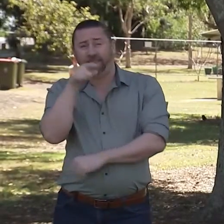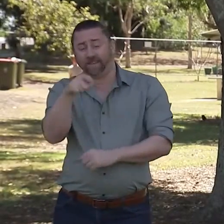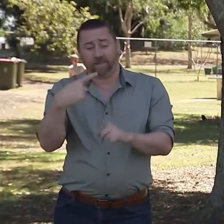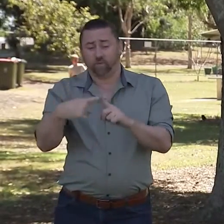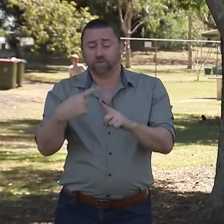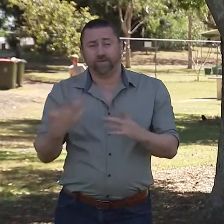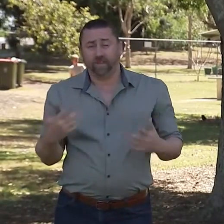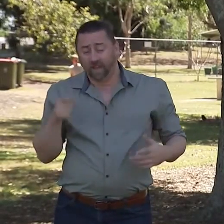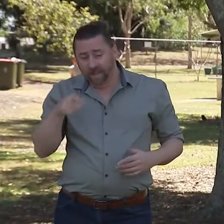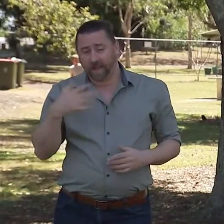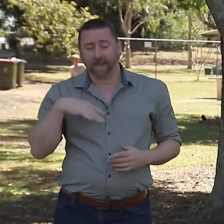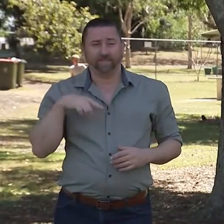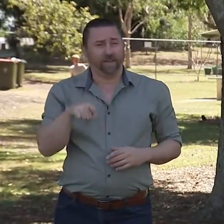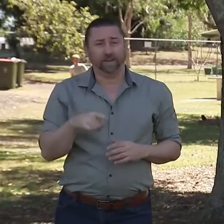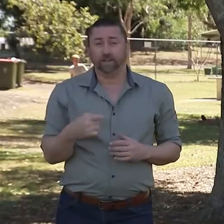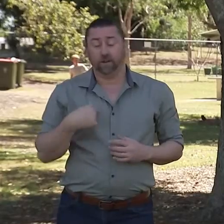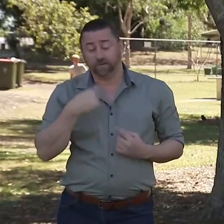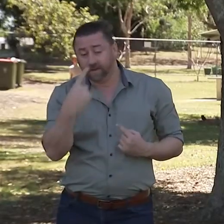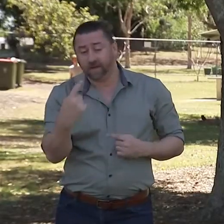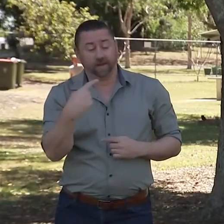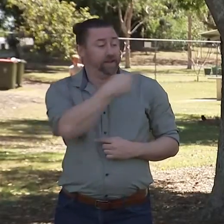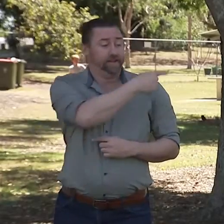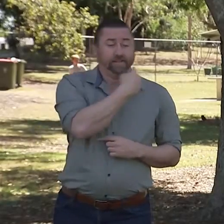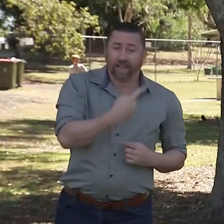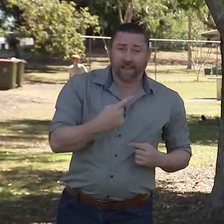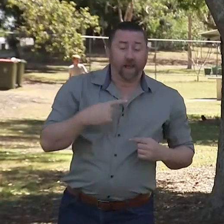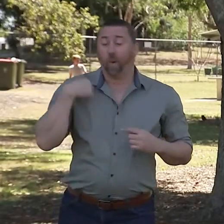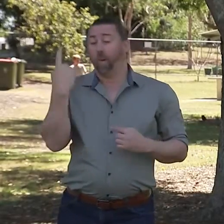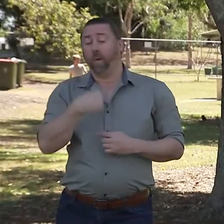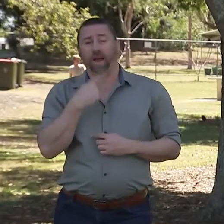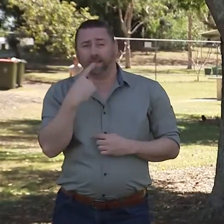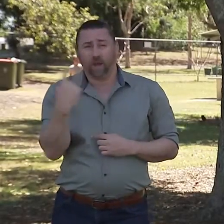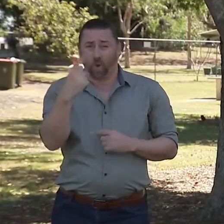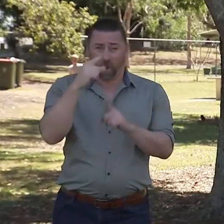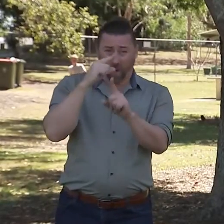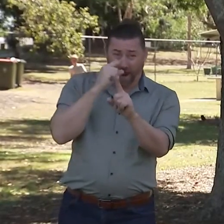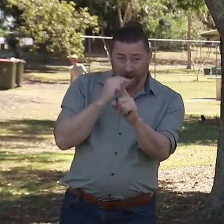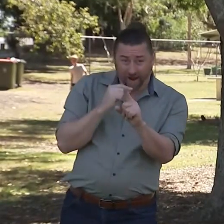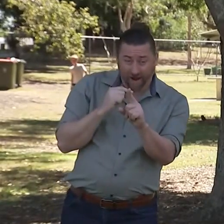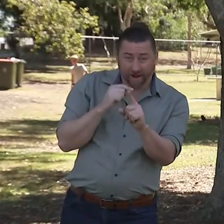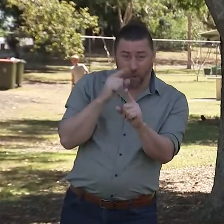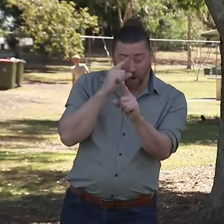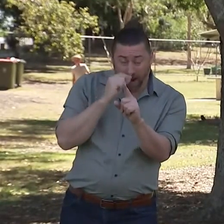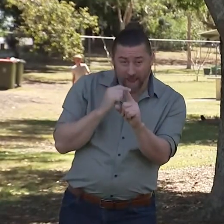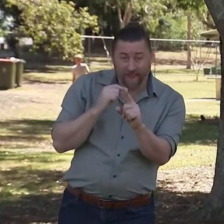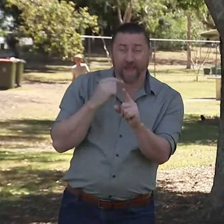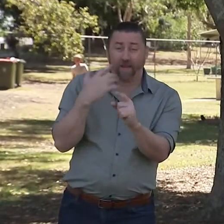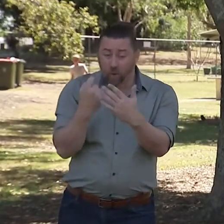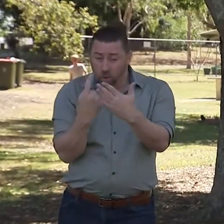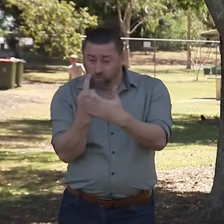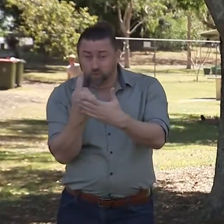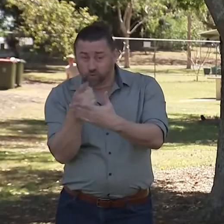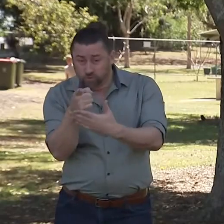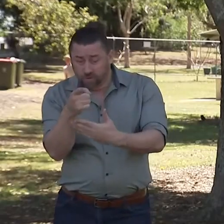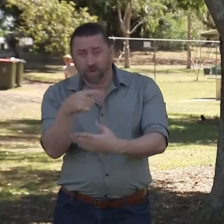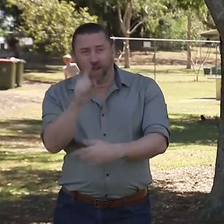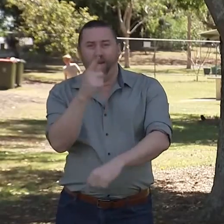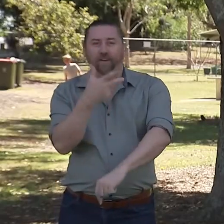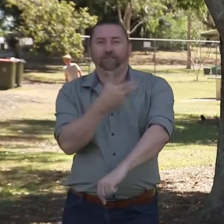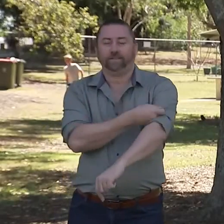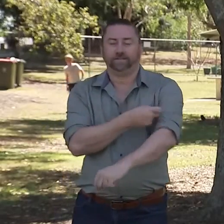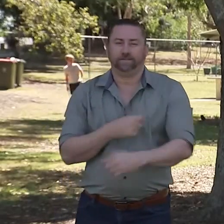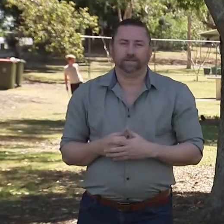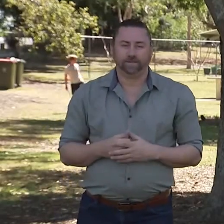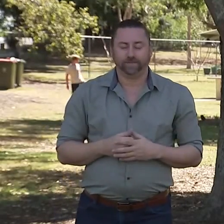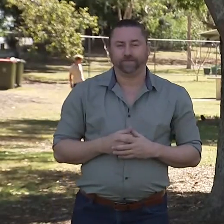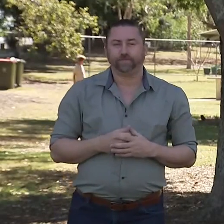And like Dr. Young's been saying and I've been saying, we want to make sure that every eligible who's in the cohort has the opportunity to get that vaccine.